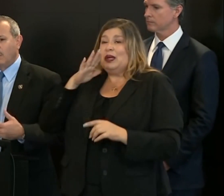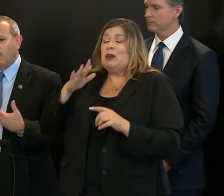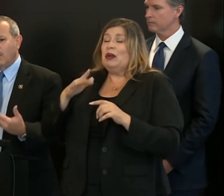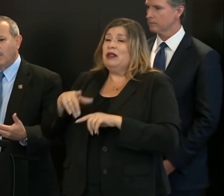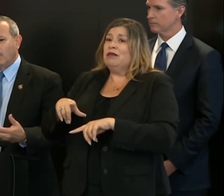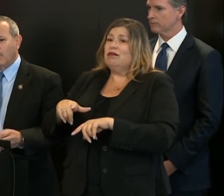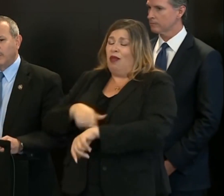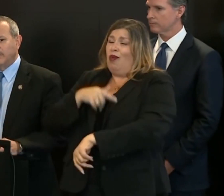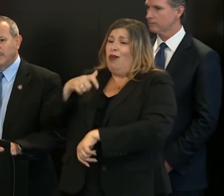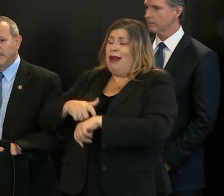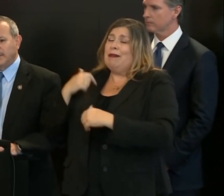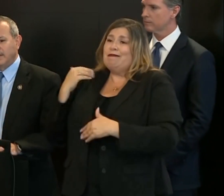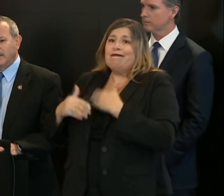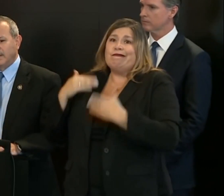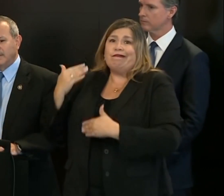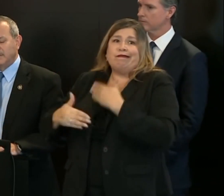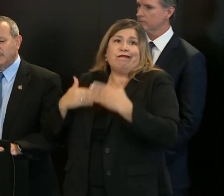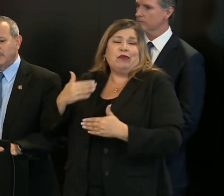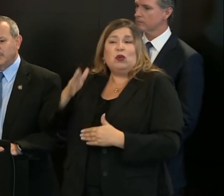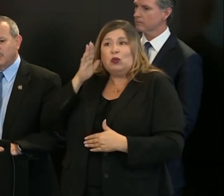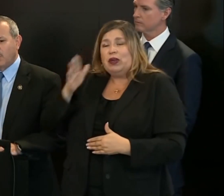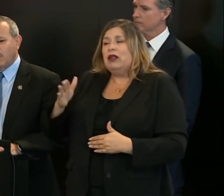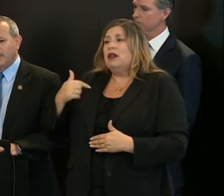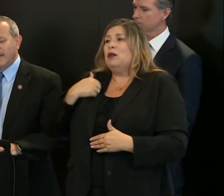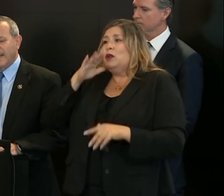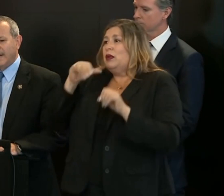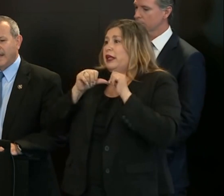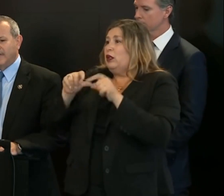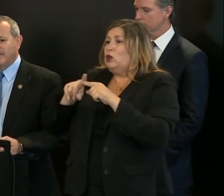and so we're going to be continuing to